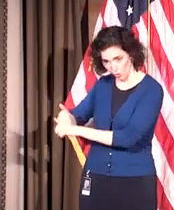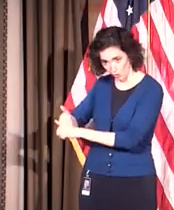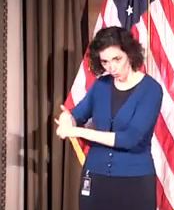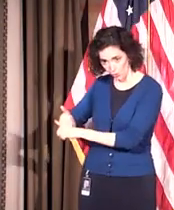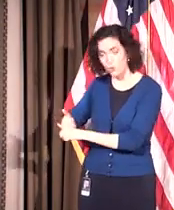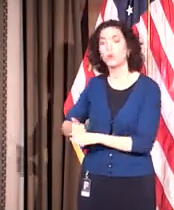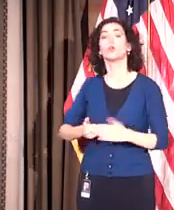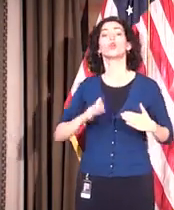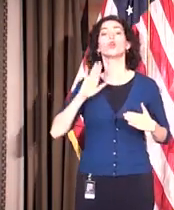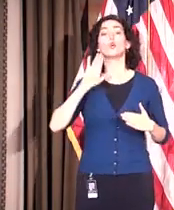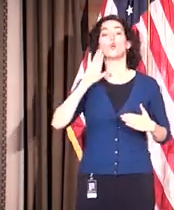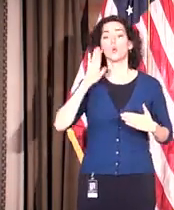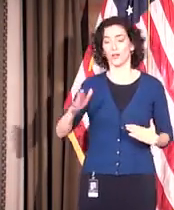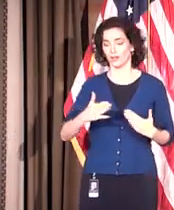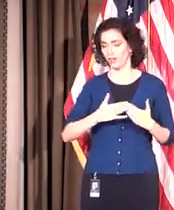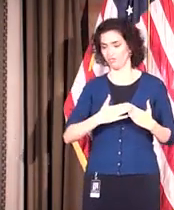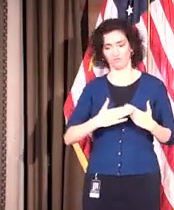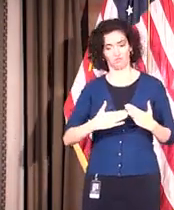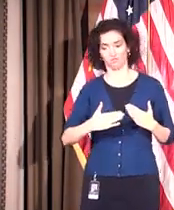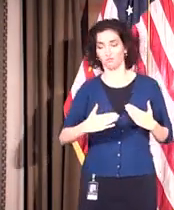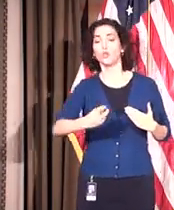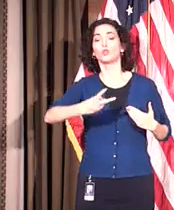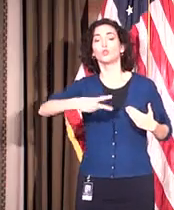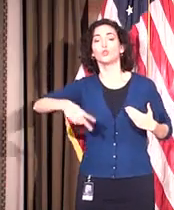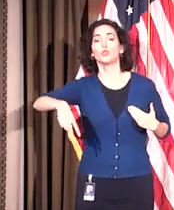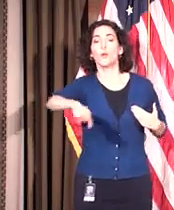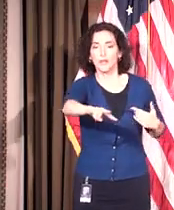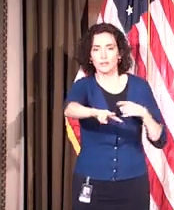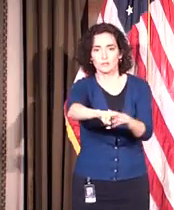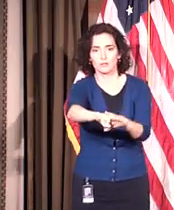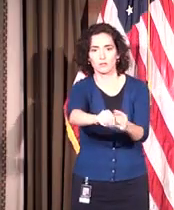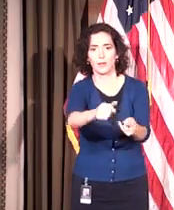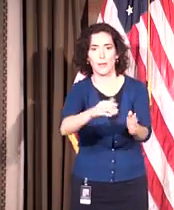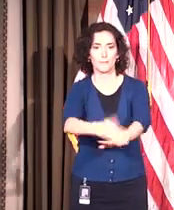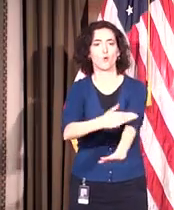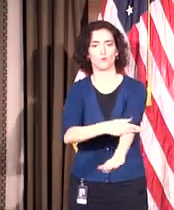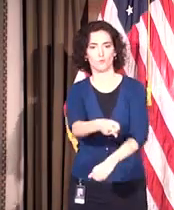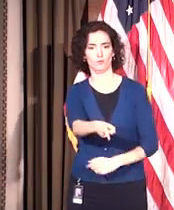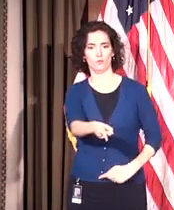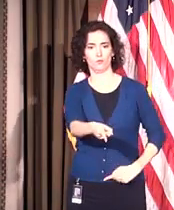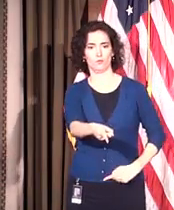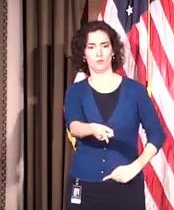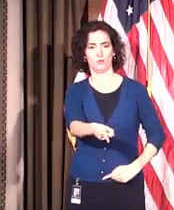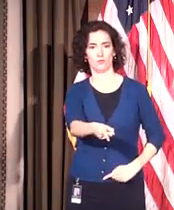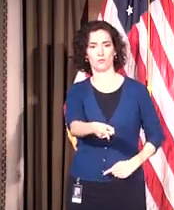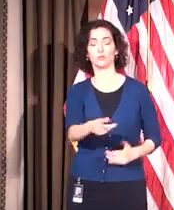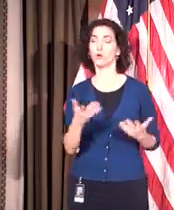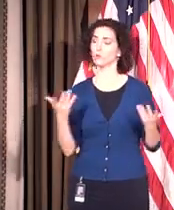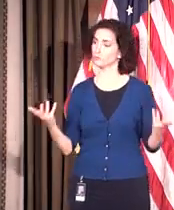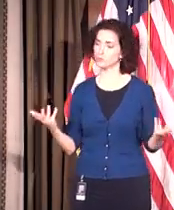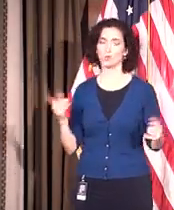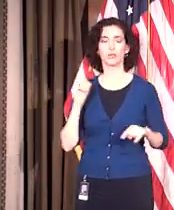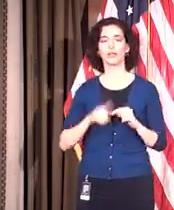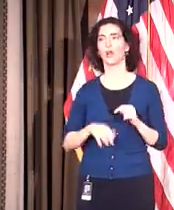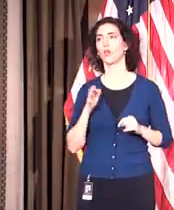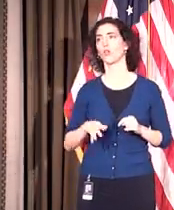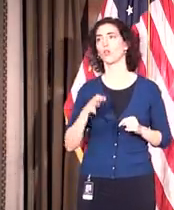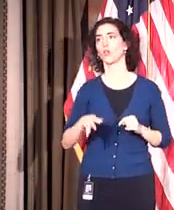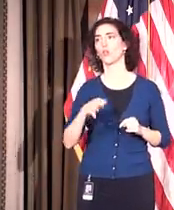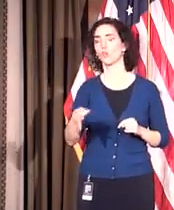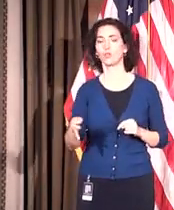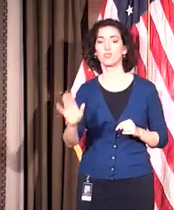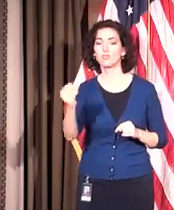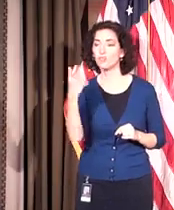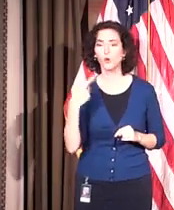now. You can't keep waiting. We don't want to be like El Paso,